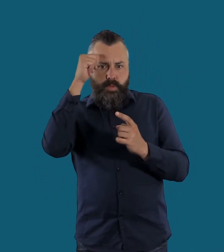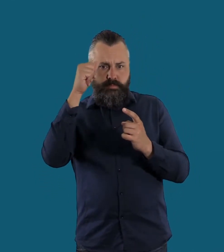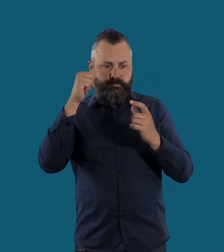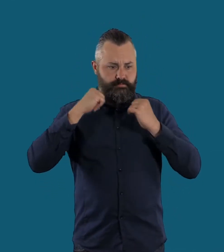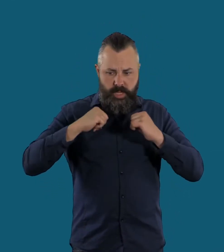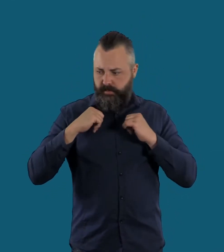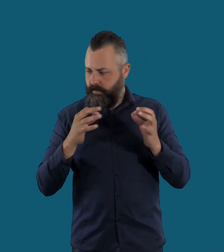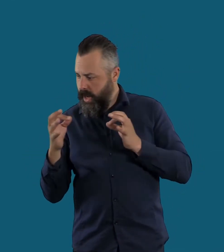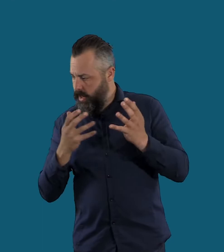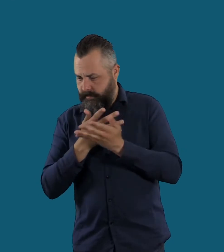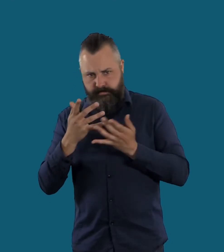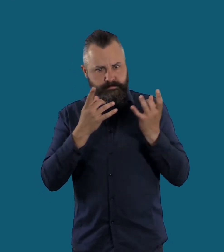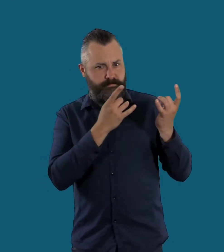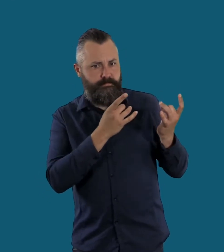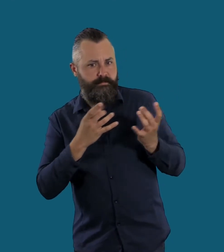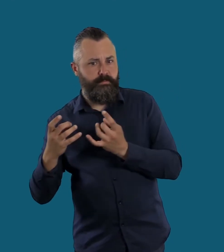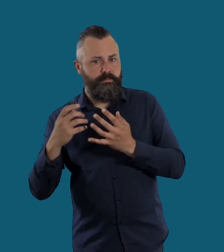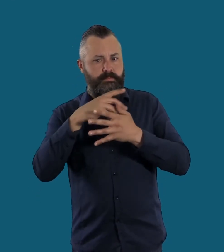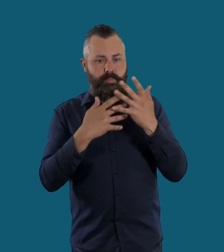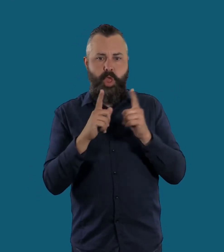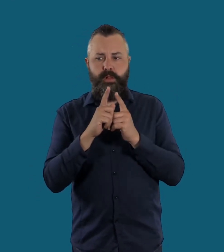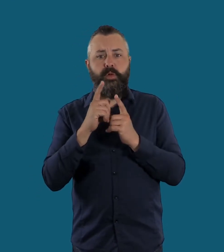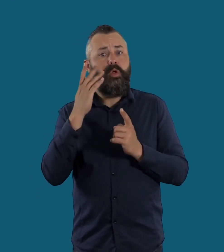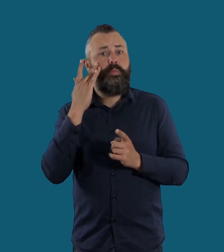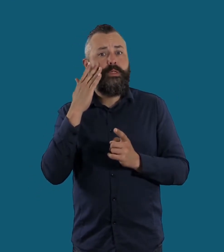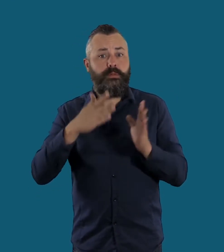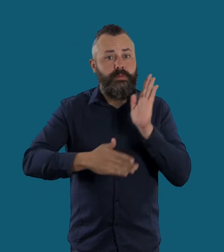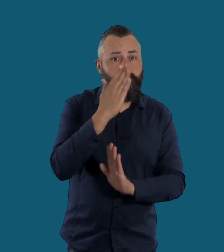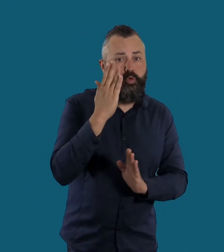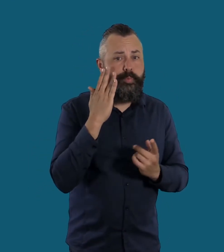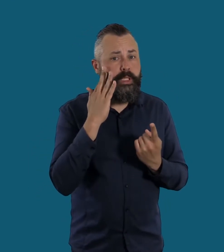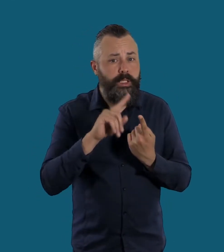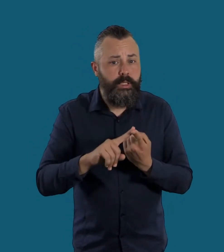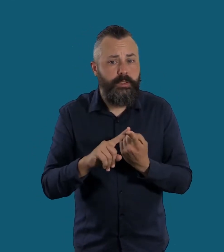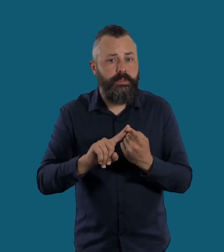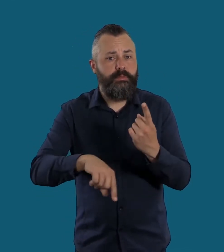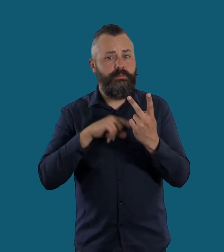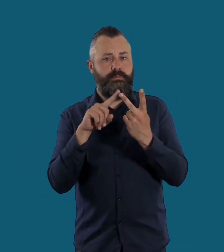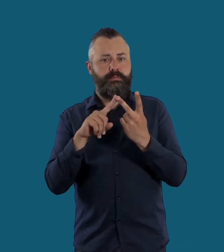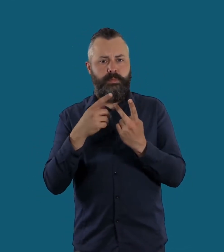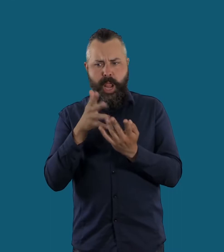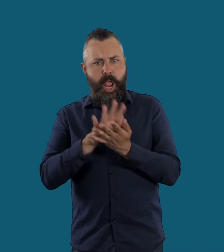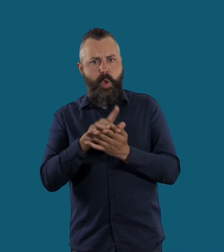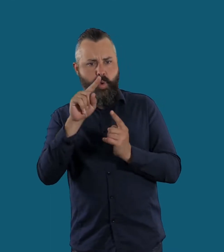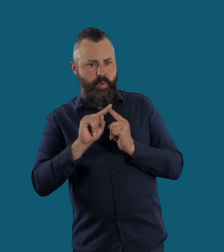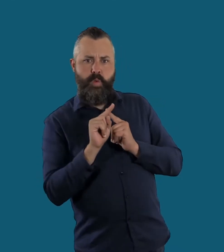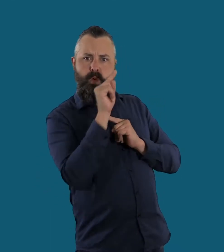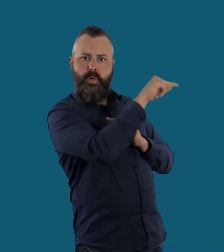Prepare, know, and practice a plan for when you will leave, how you will get to your destination,